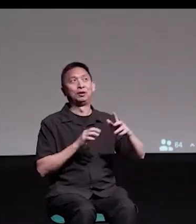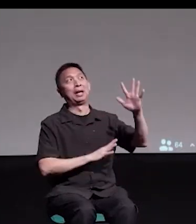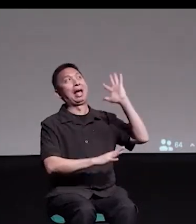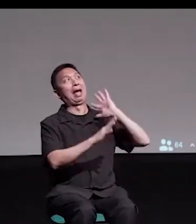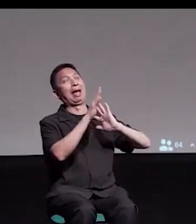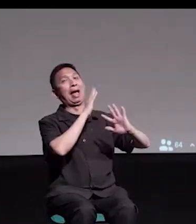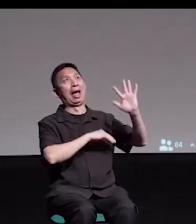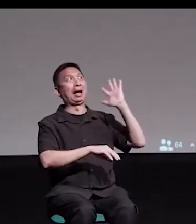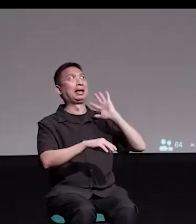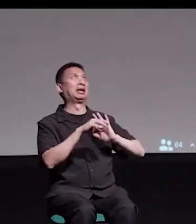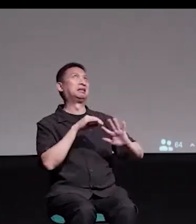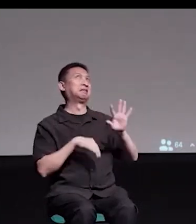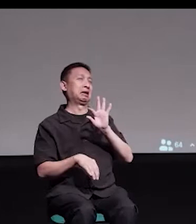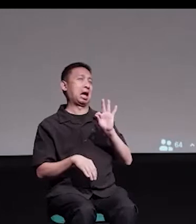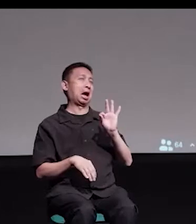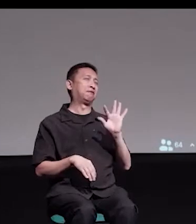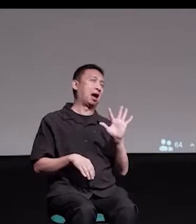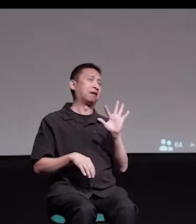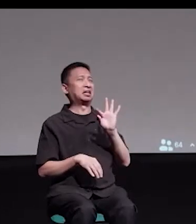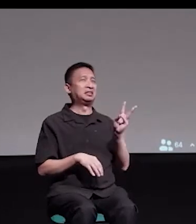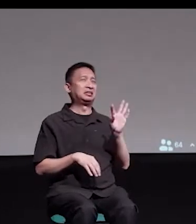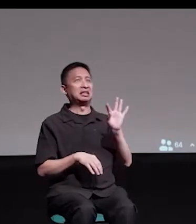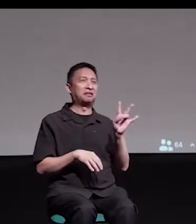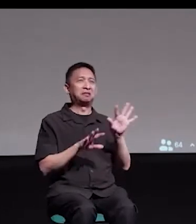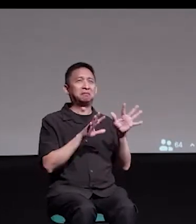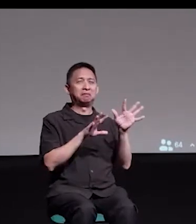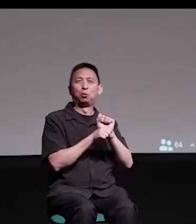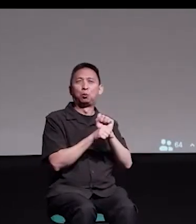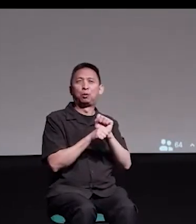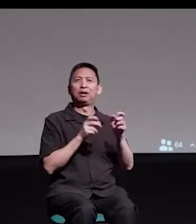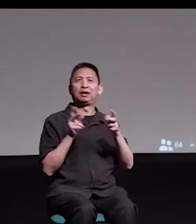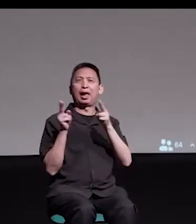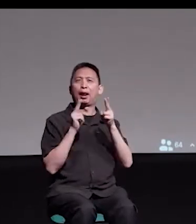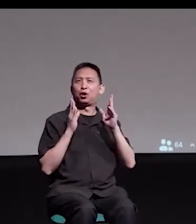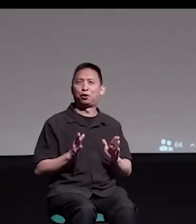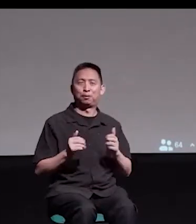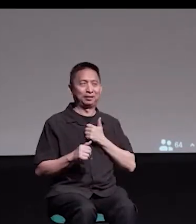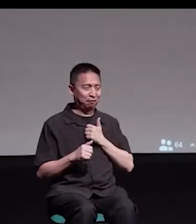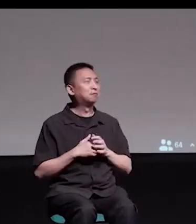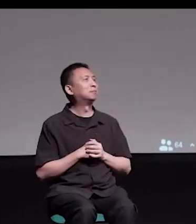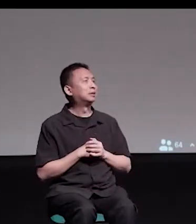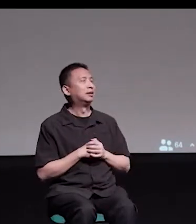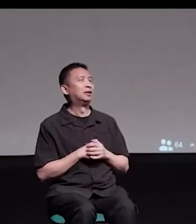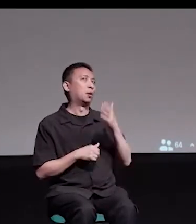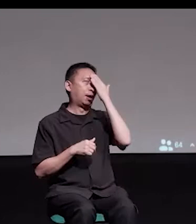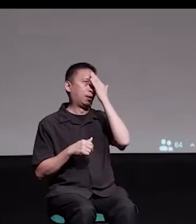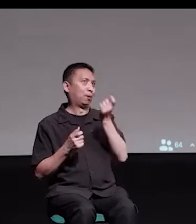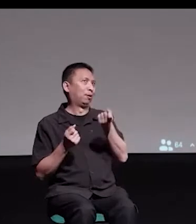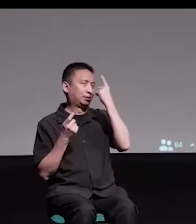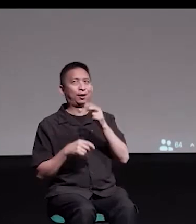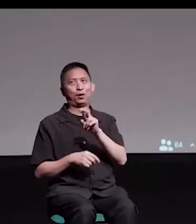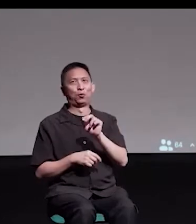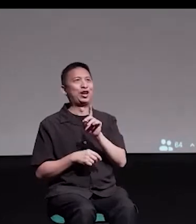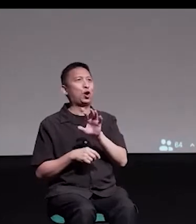the late 90s. So I started as an editor. So I'm a big believer in the radio cuts. I think